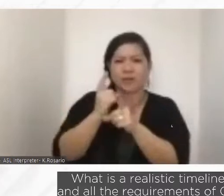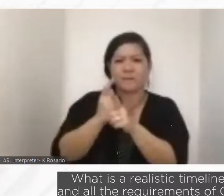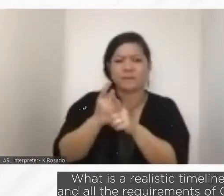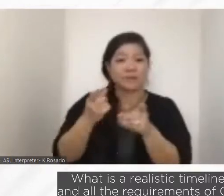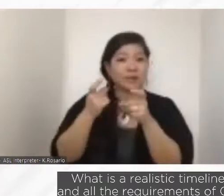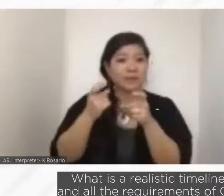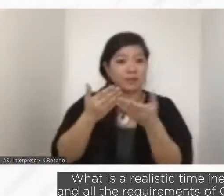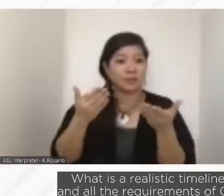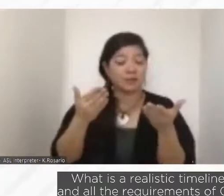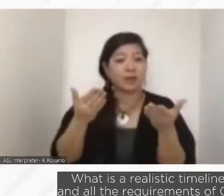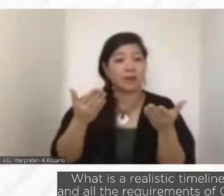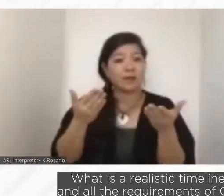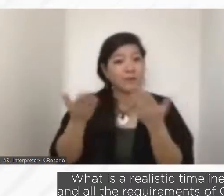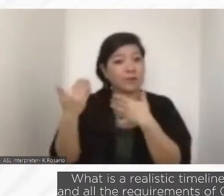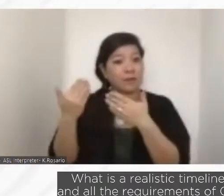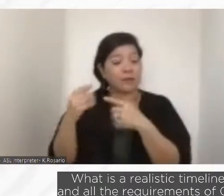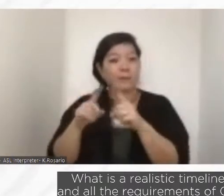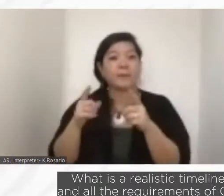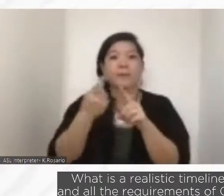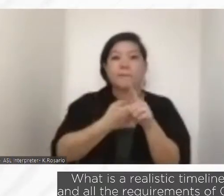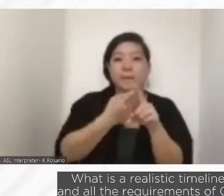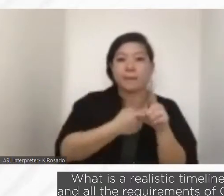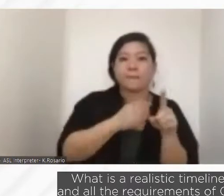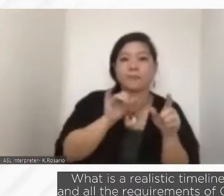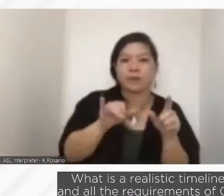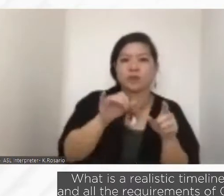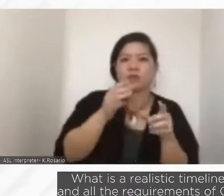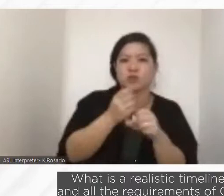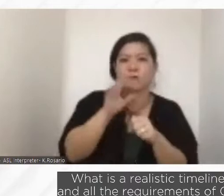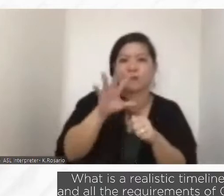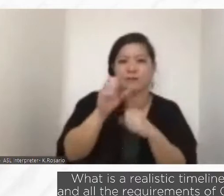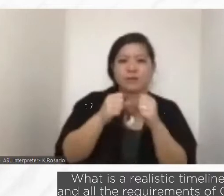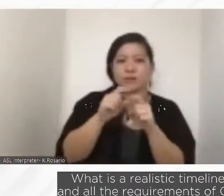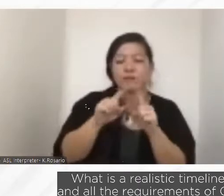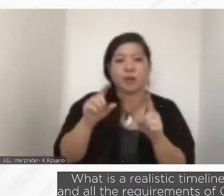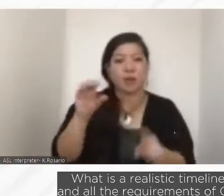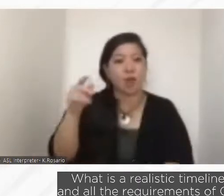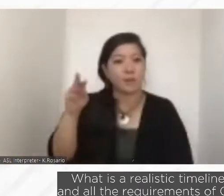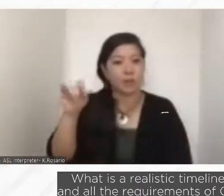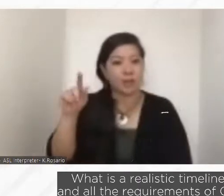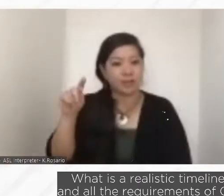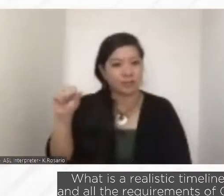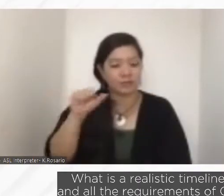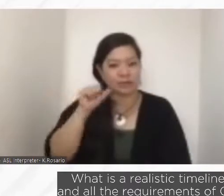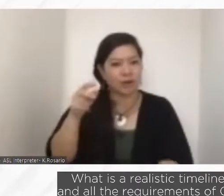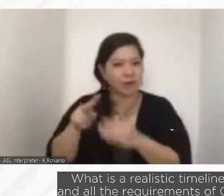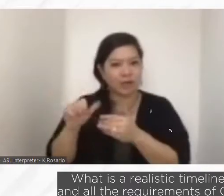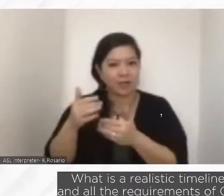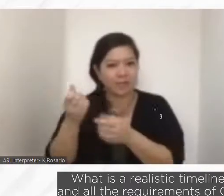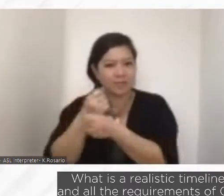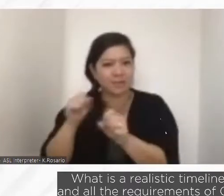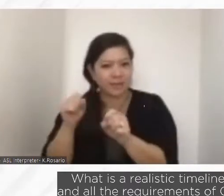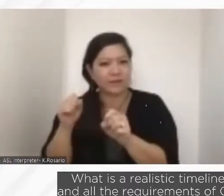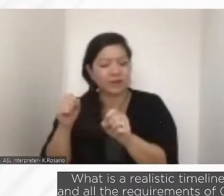ever been done before was for the mumps vaccine, and it took 5 years. But Operation Warp Speed, without cutting any safety corners